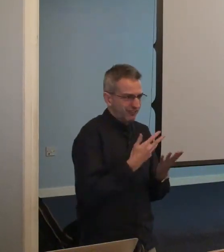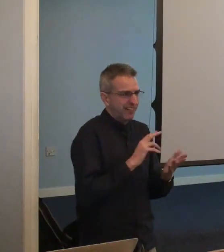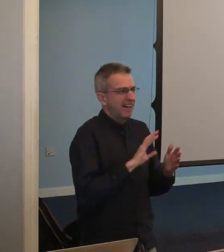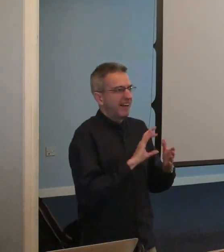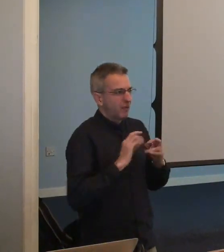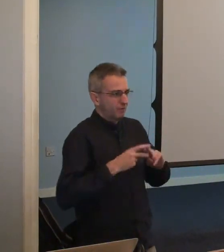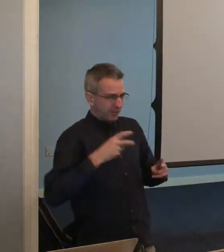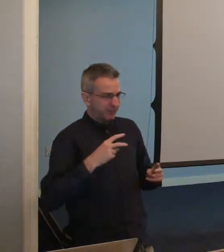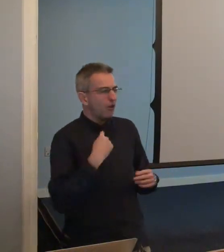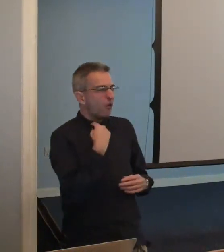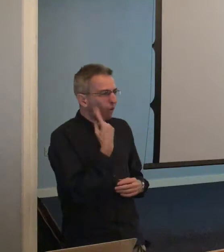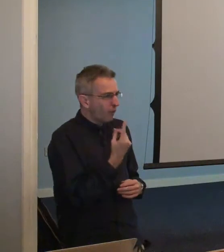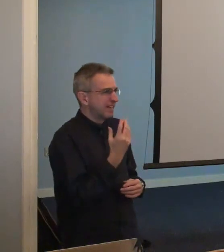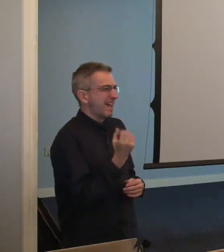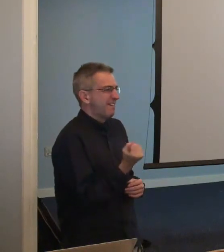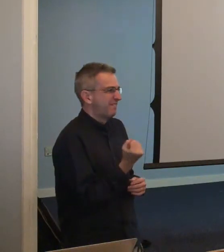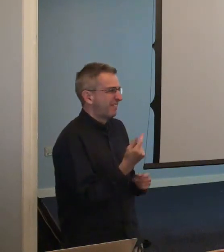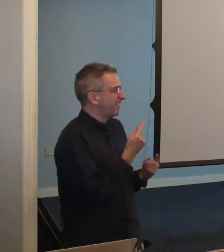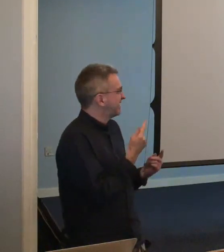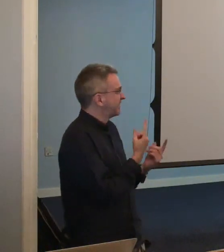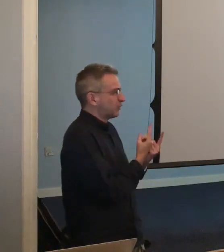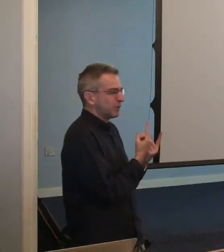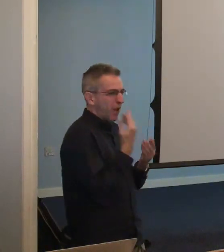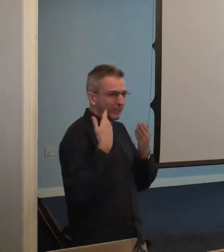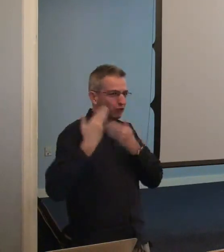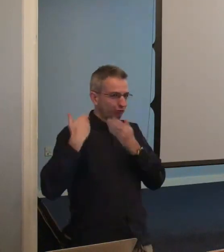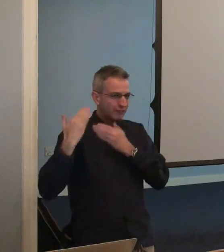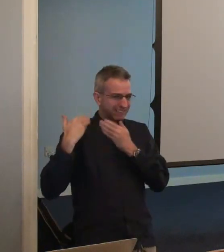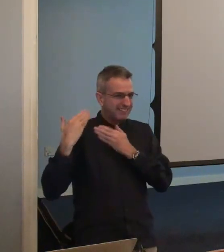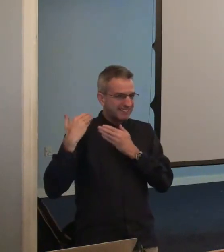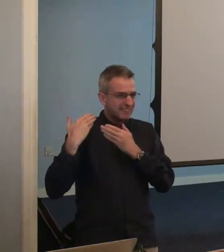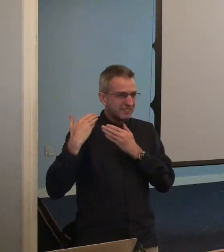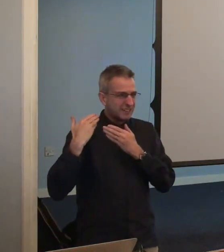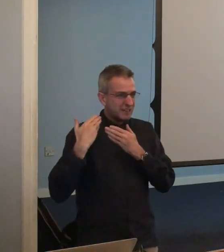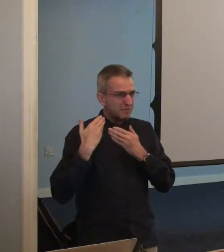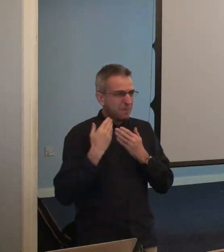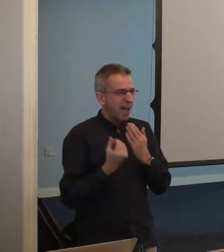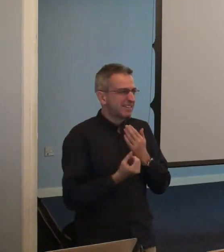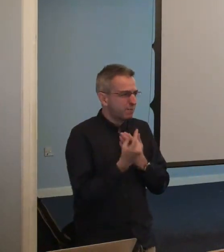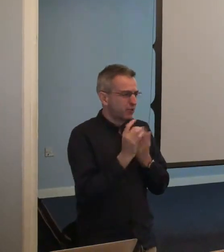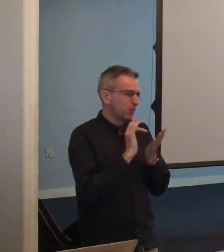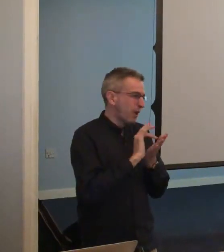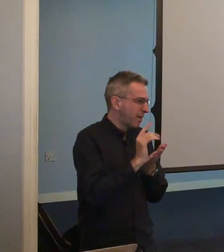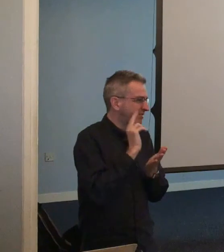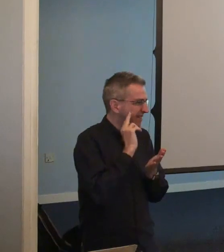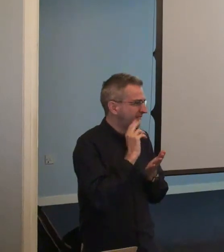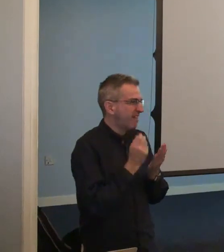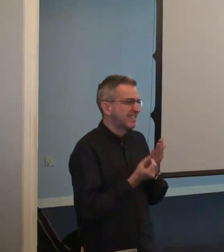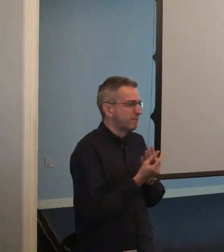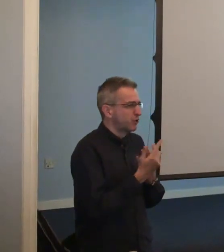I mean, really, a lot of the discussions, when we think about genetics, this issue isn't new, okay? We see this often in history. Do you know that